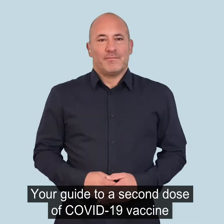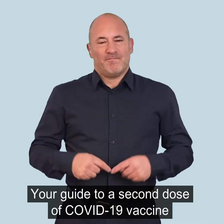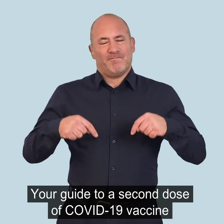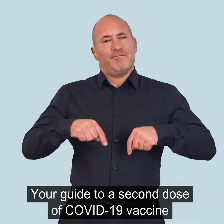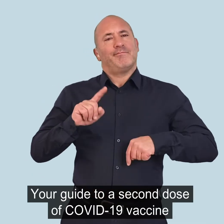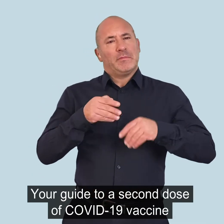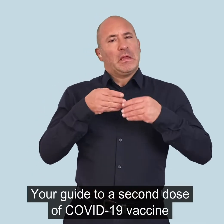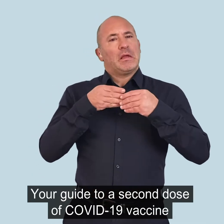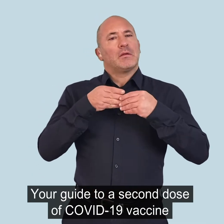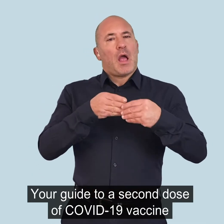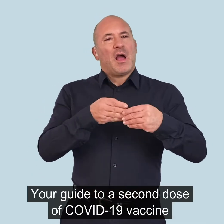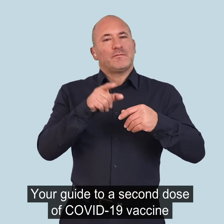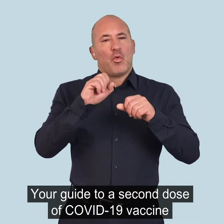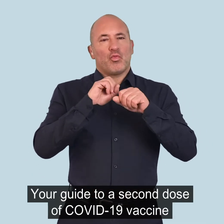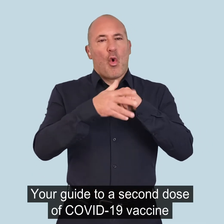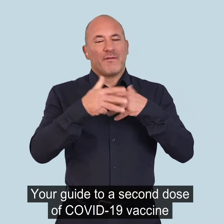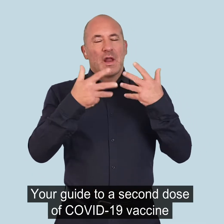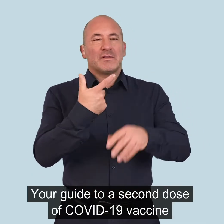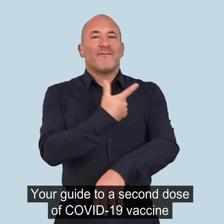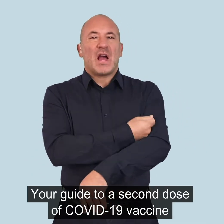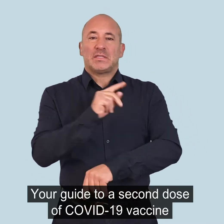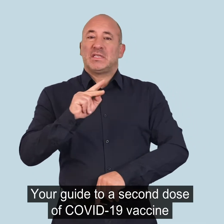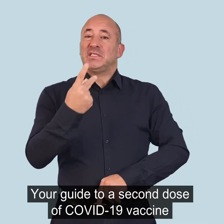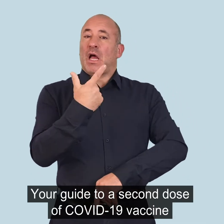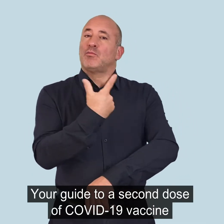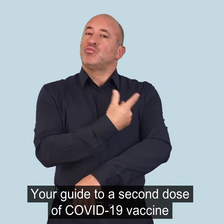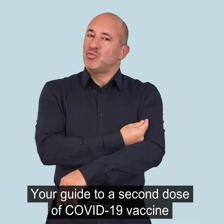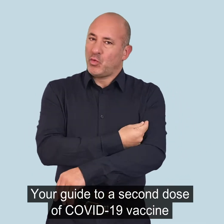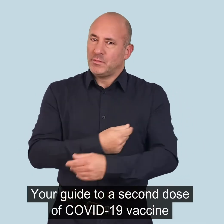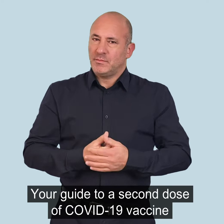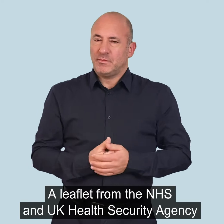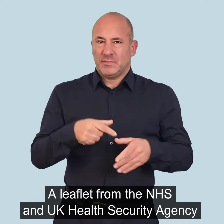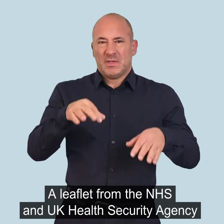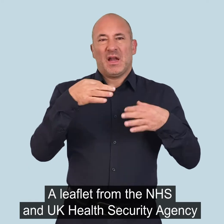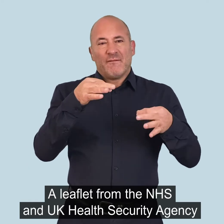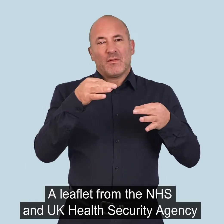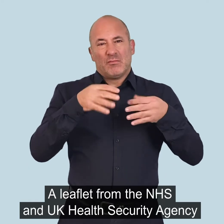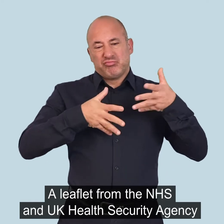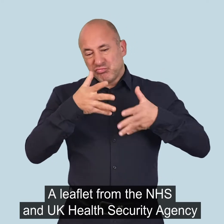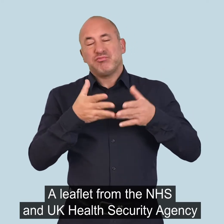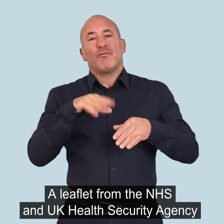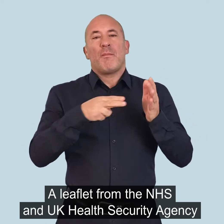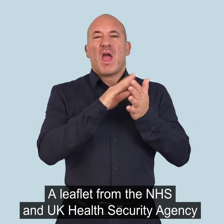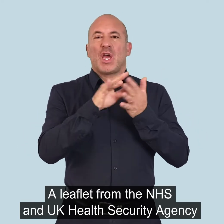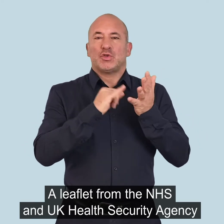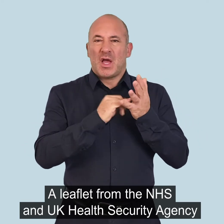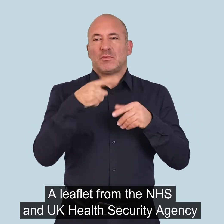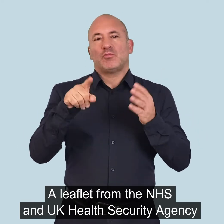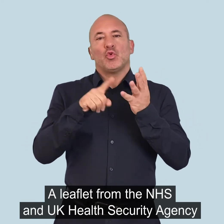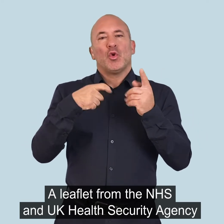Your Guide to a Second Dose of COVID-19 Vaccine. A leaflet from the NHS and UK Health